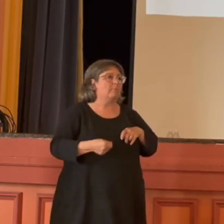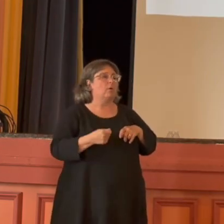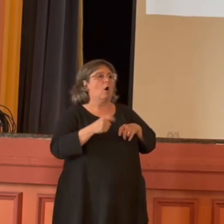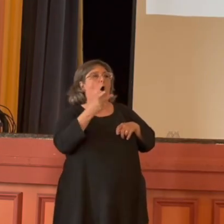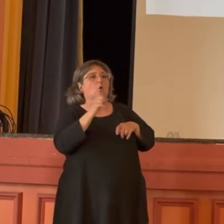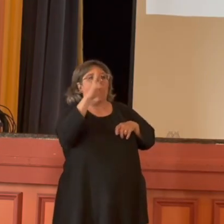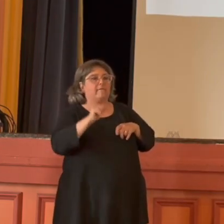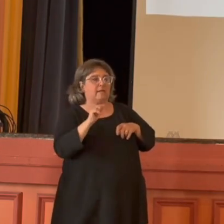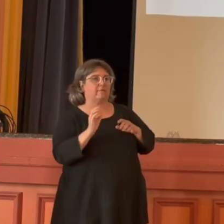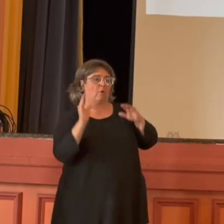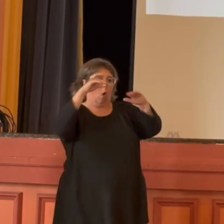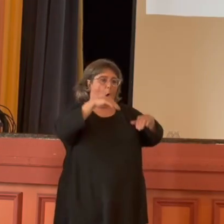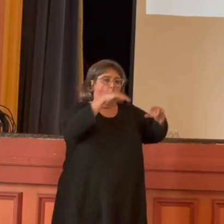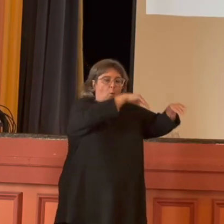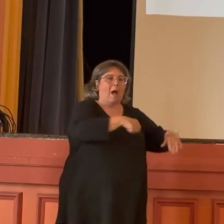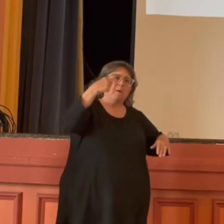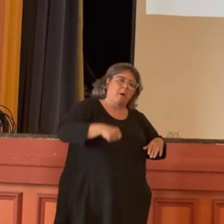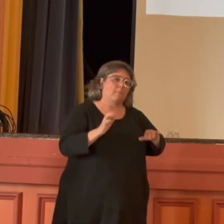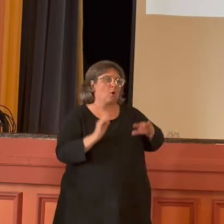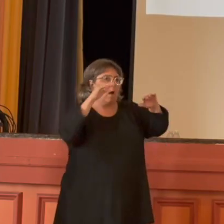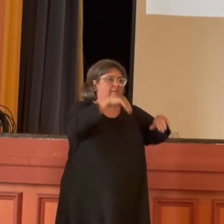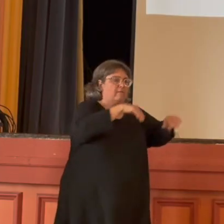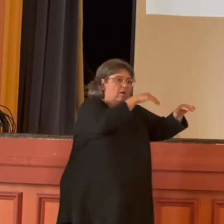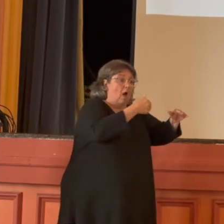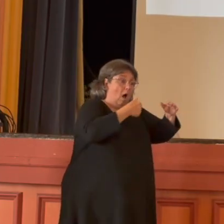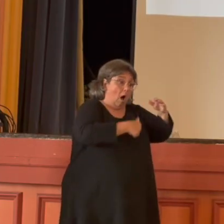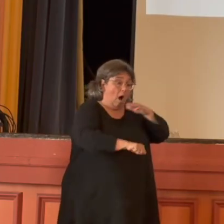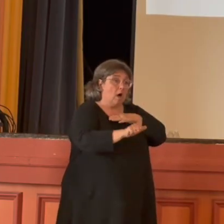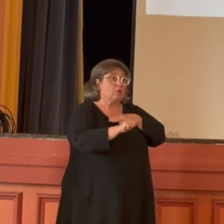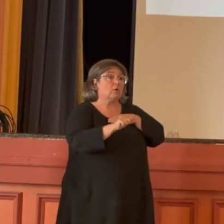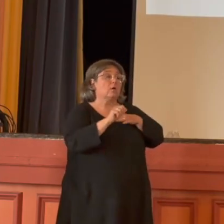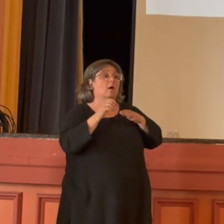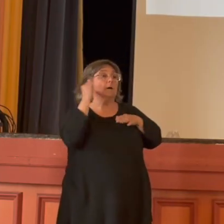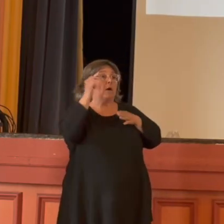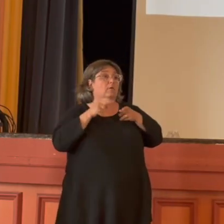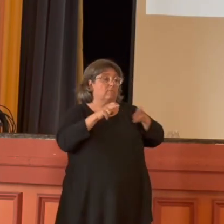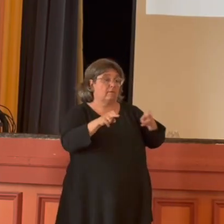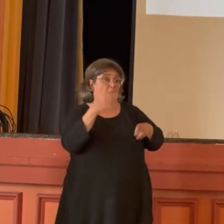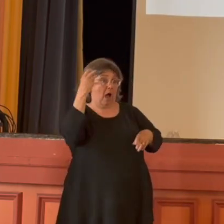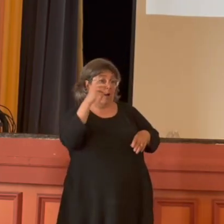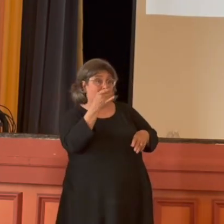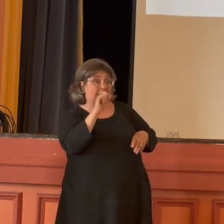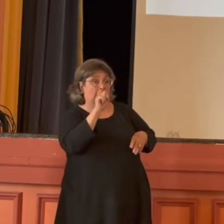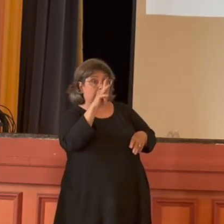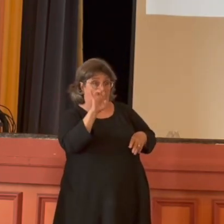and pump and gravity flow, and ultimately go underneath the Buffalo River and out to Canal